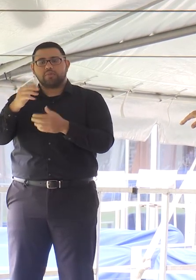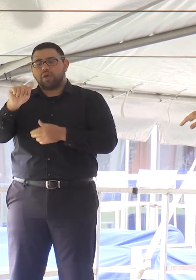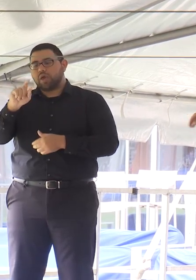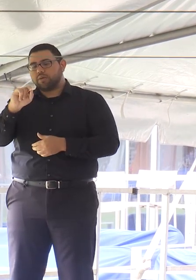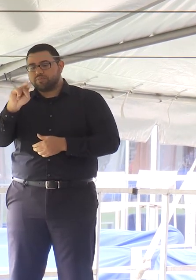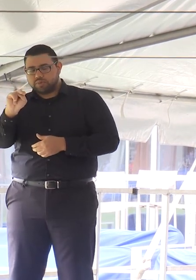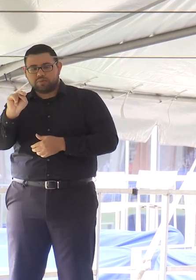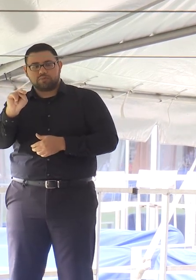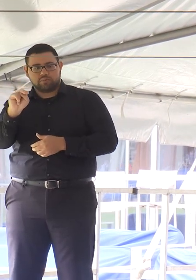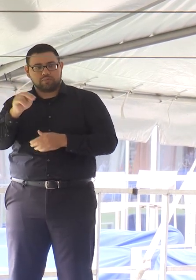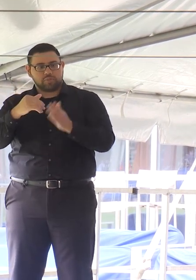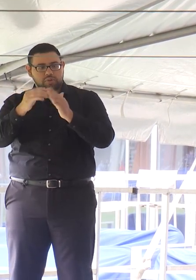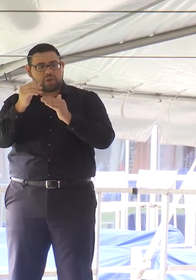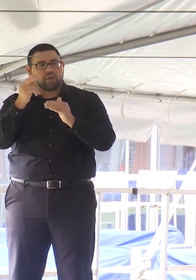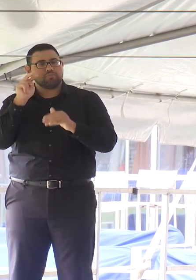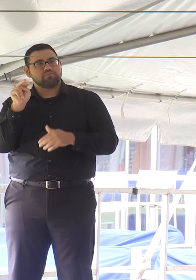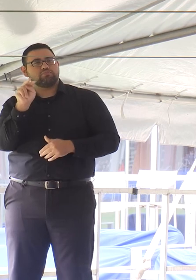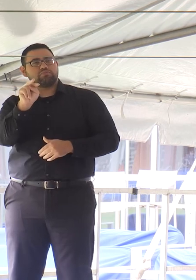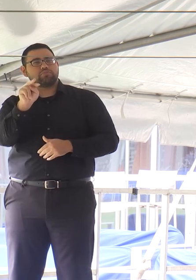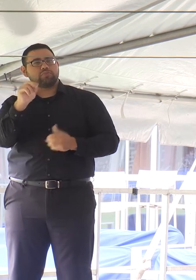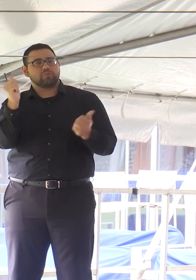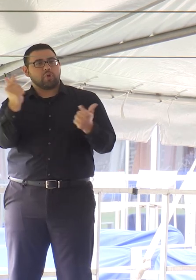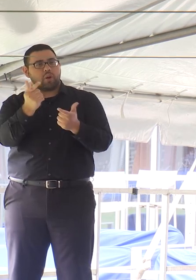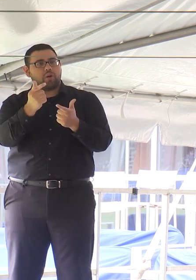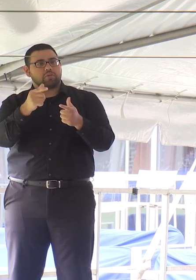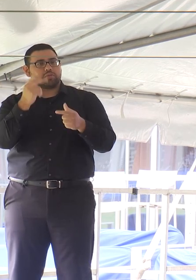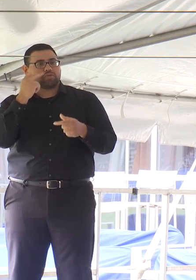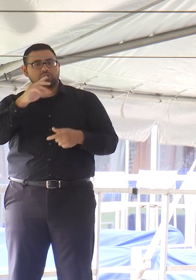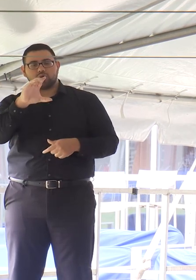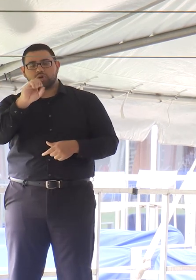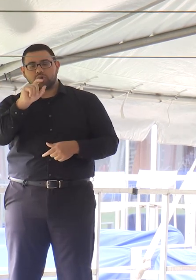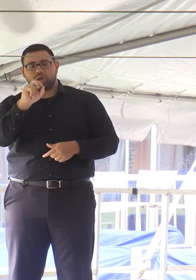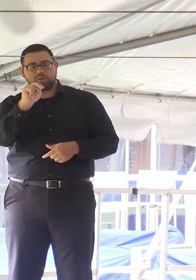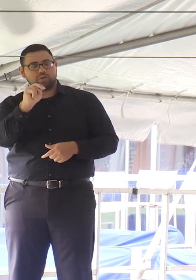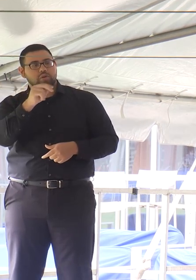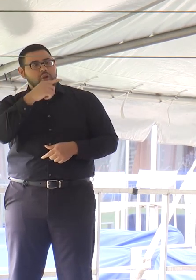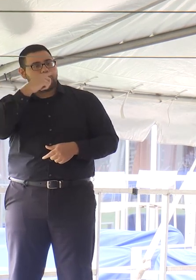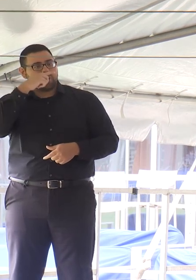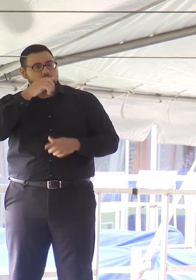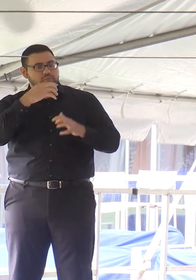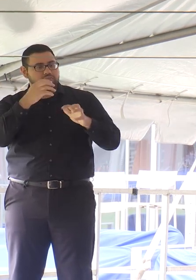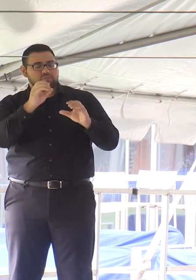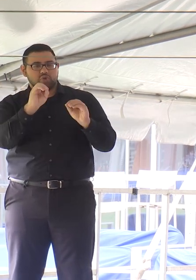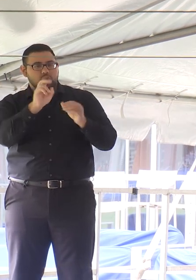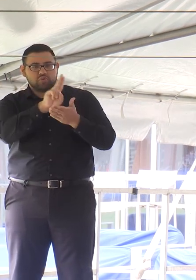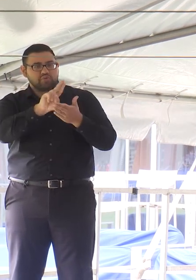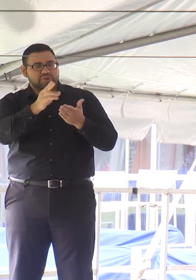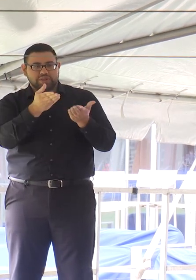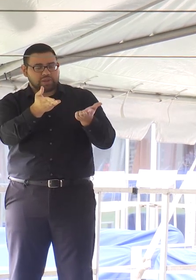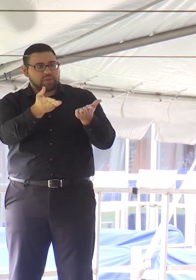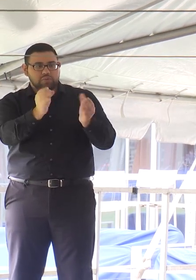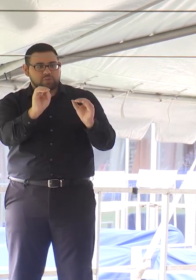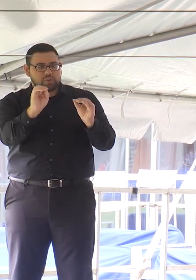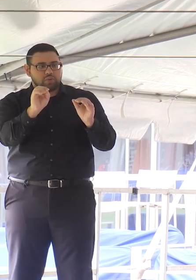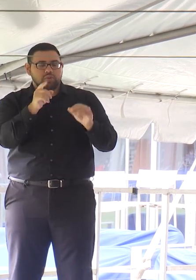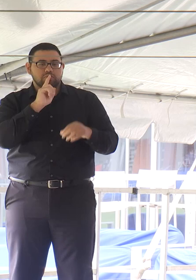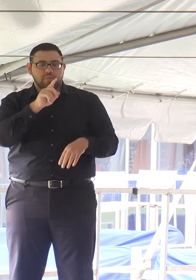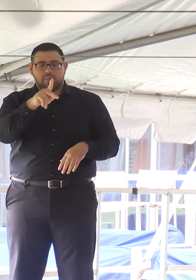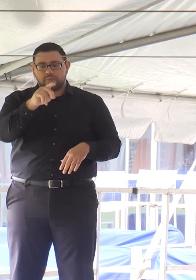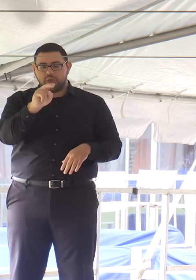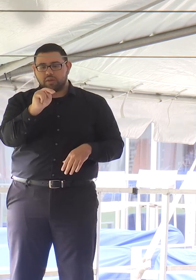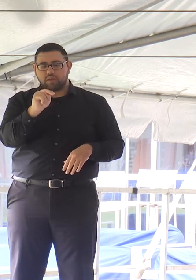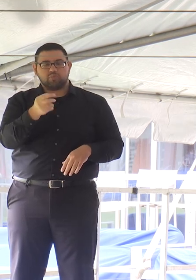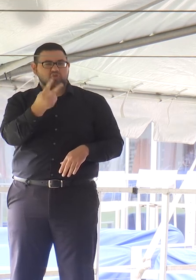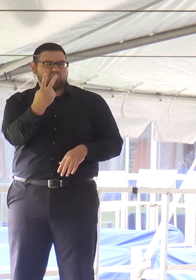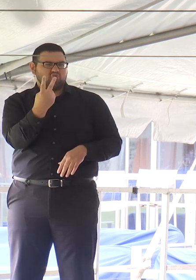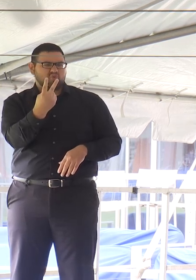administration building. And I'd look across there, and all that was cotton, cornfields. There was no university out there. Pan Am was just two little